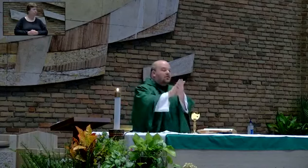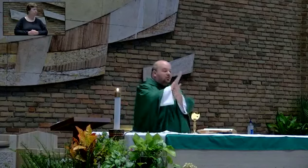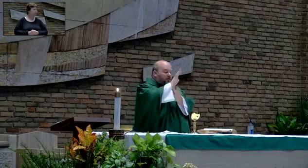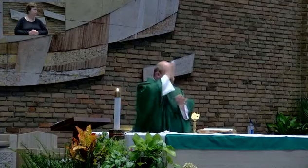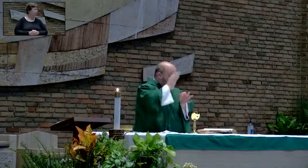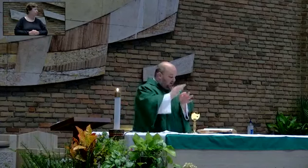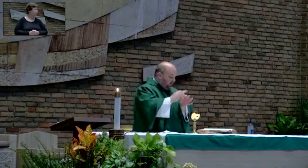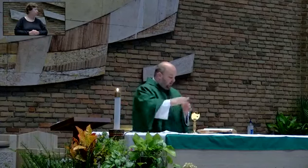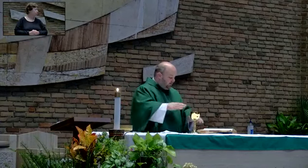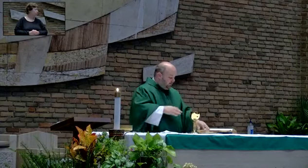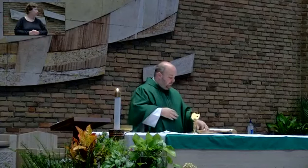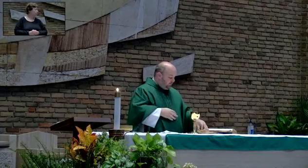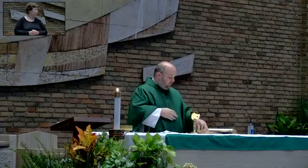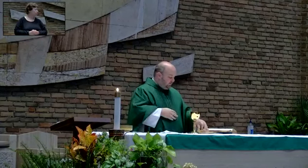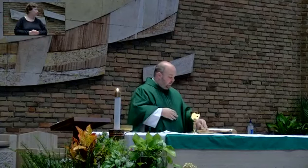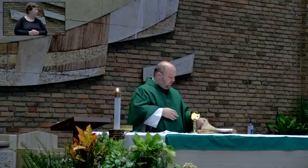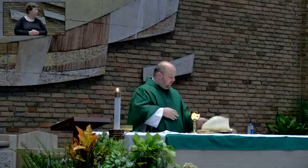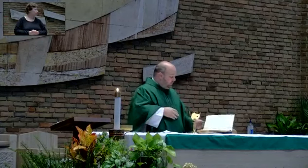The mystery of faith.